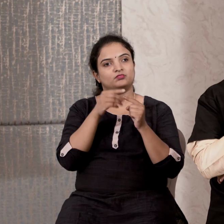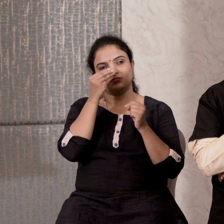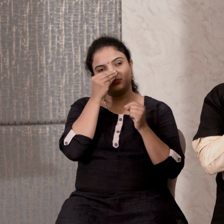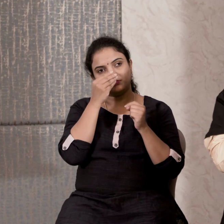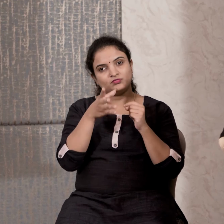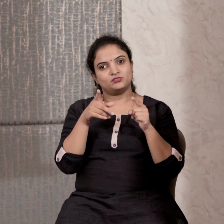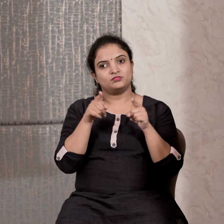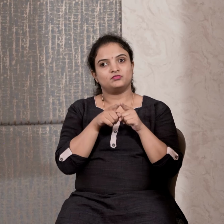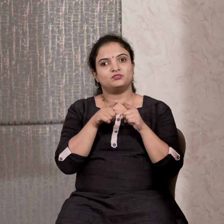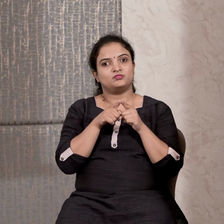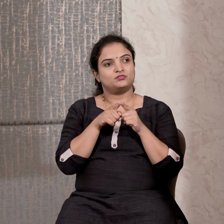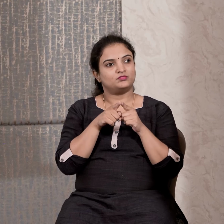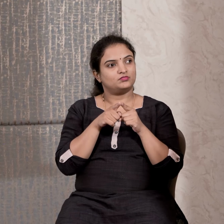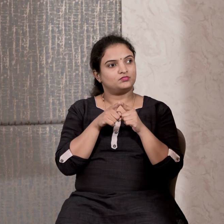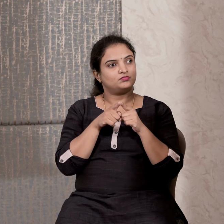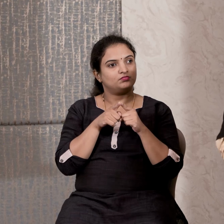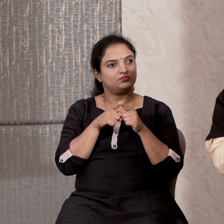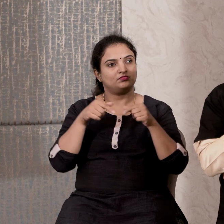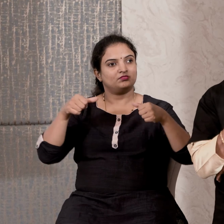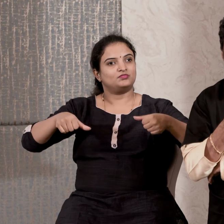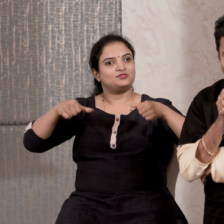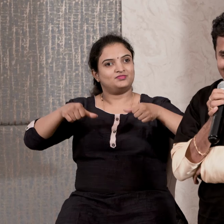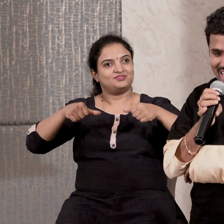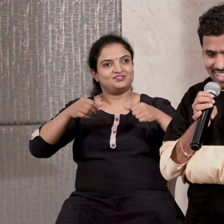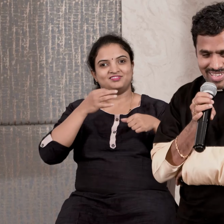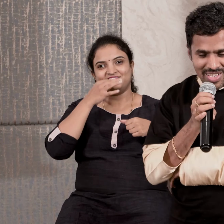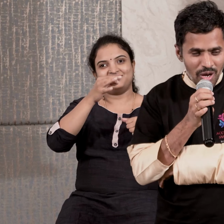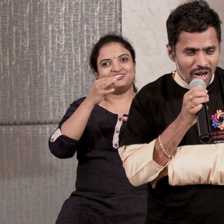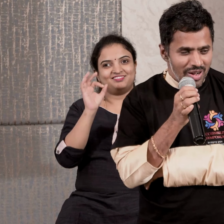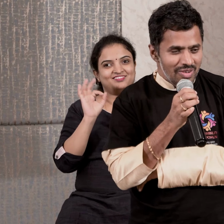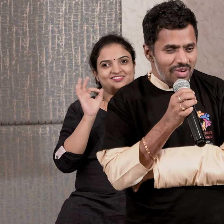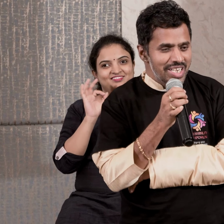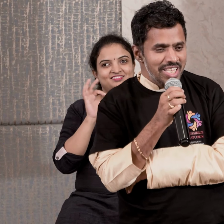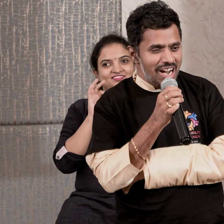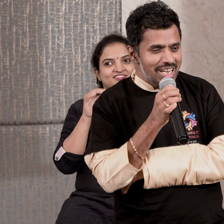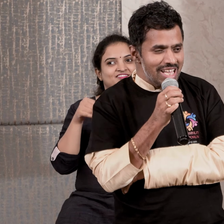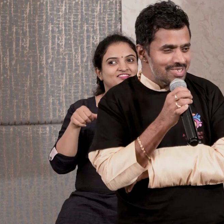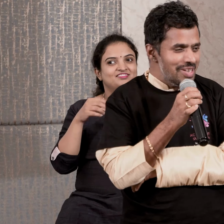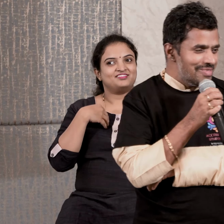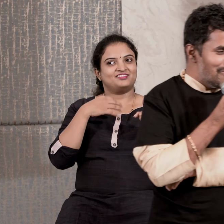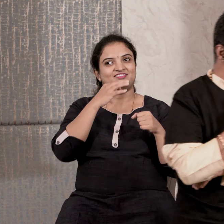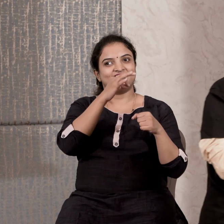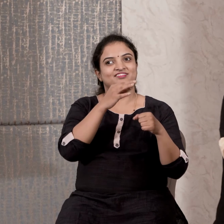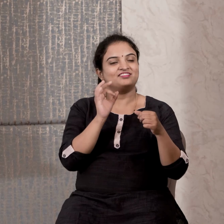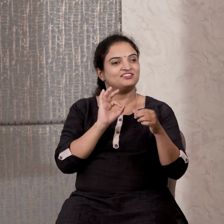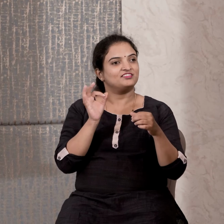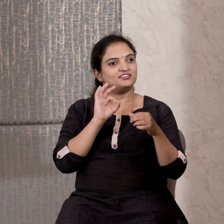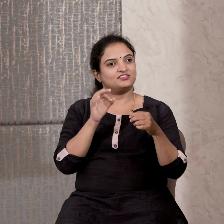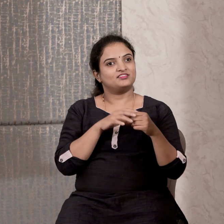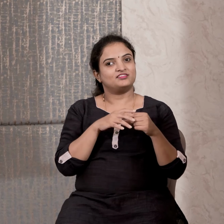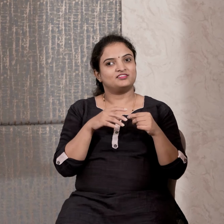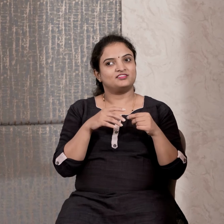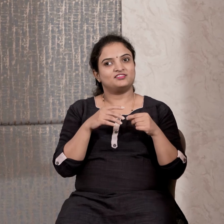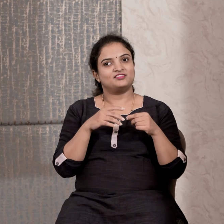Easy. They didn't ask you for Aadhaar card? No? Why did they not ask? Why? All the wrong